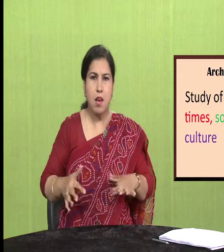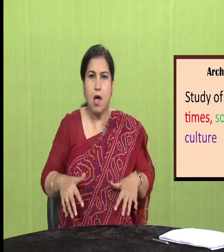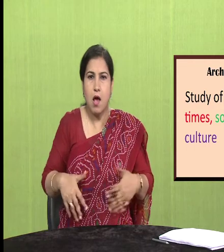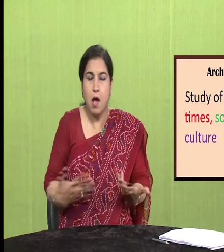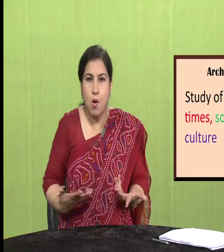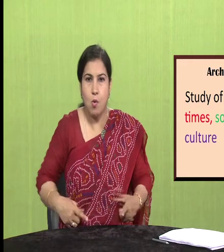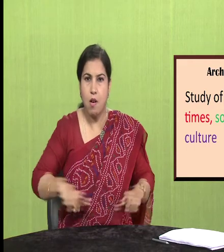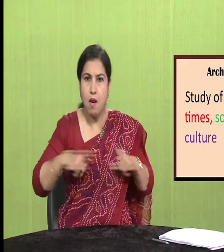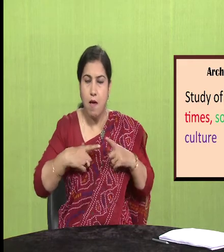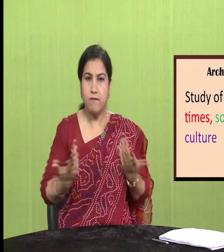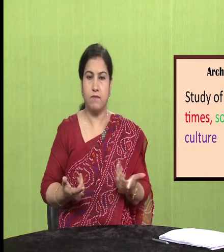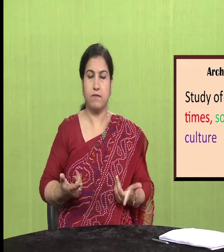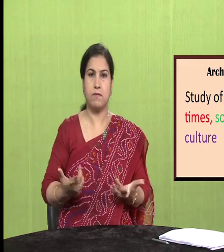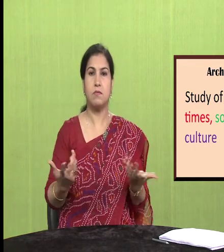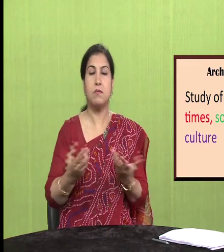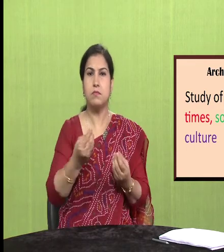and culture during that period.